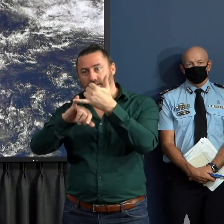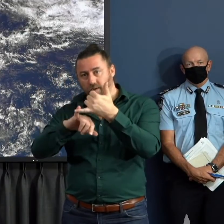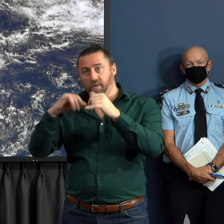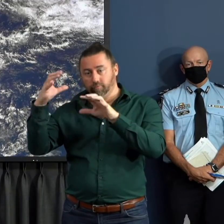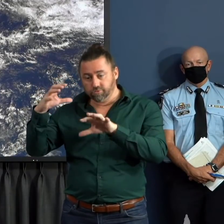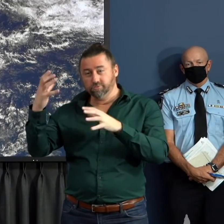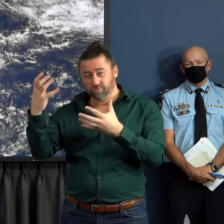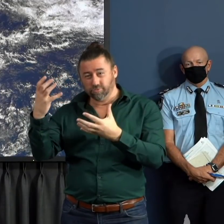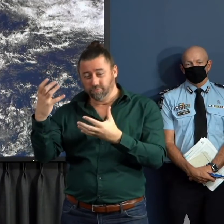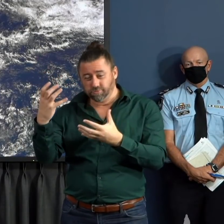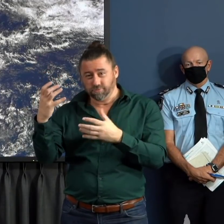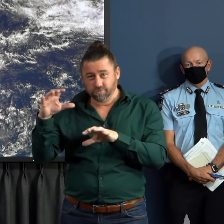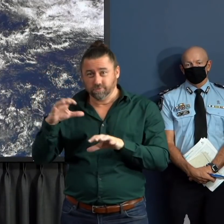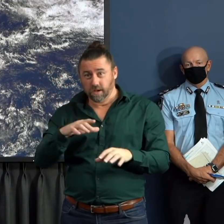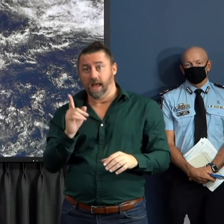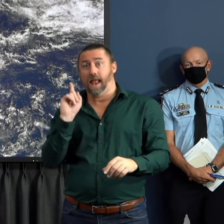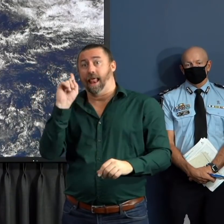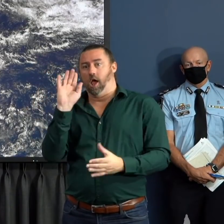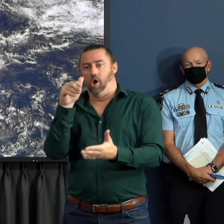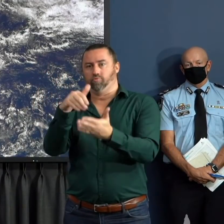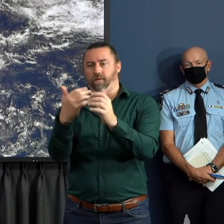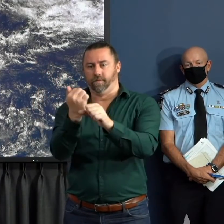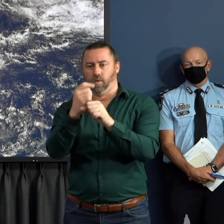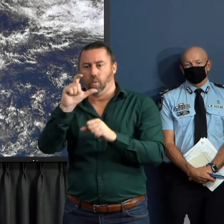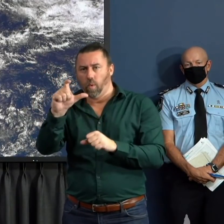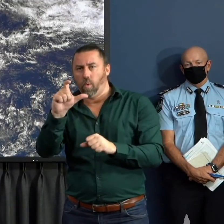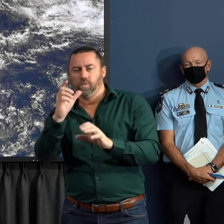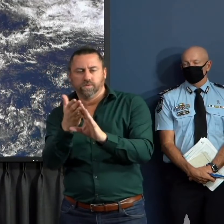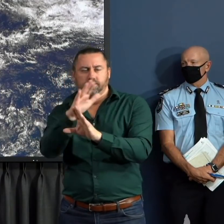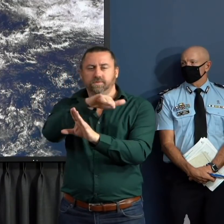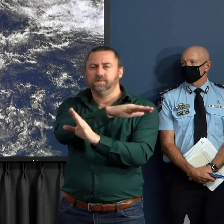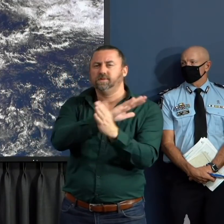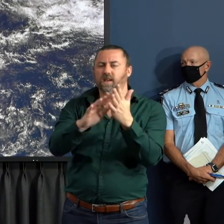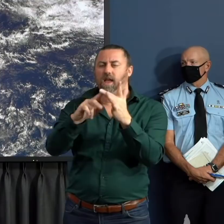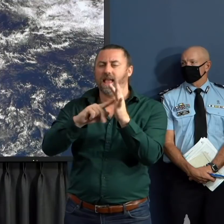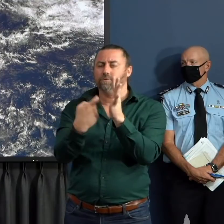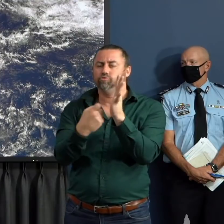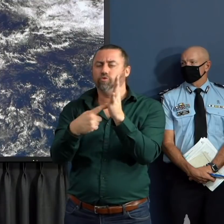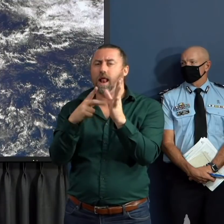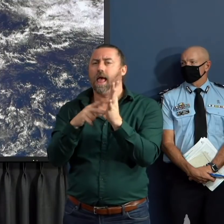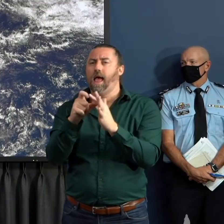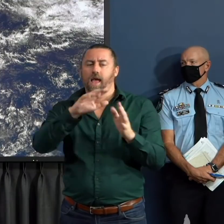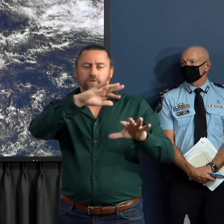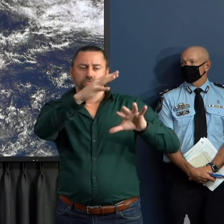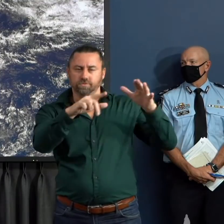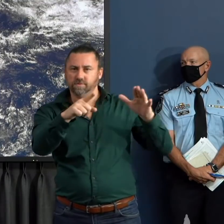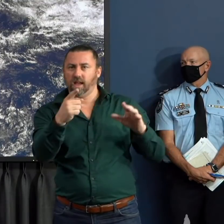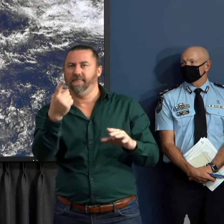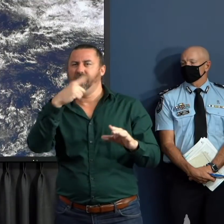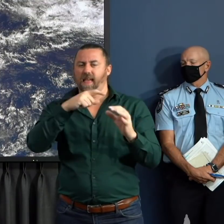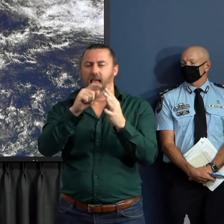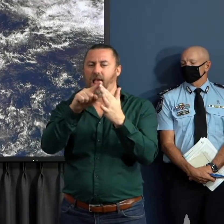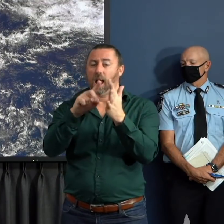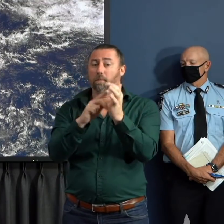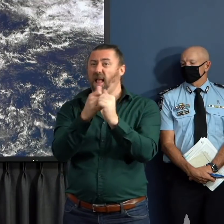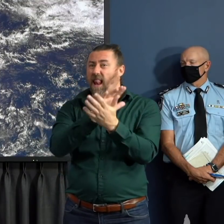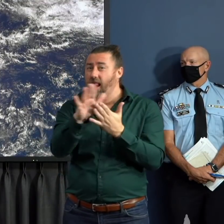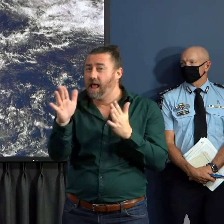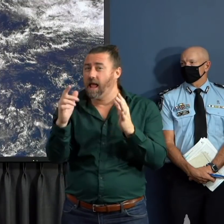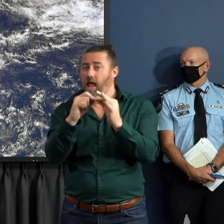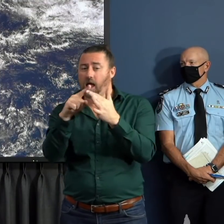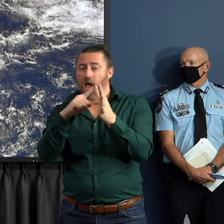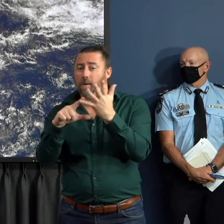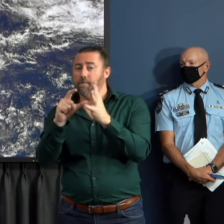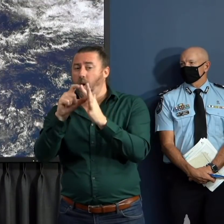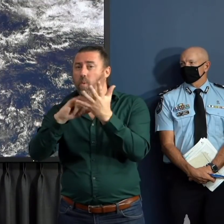impacts in the Gold Coast hinterland and also increasingly in the Bow Desert, Beenleigh areas. There's a lot of roads around there